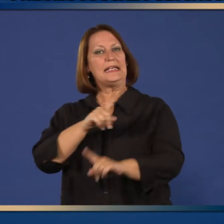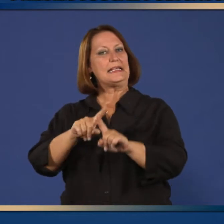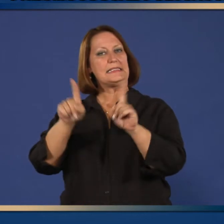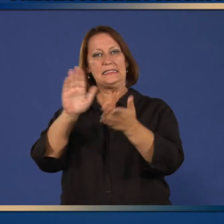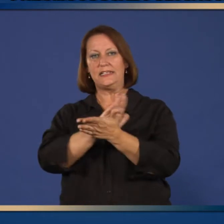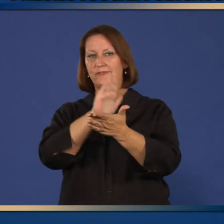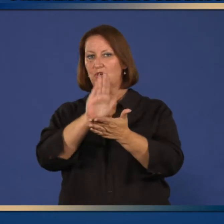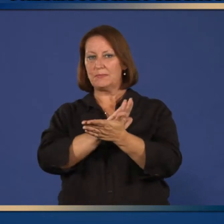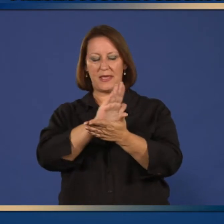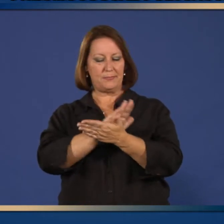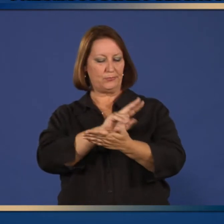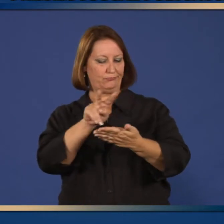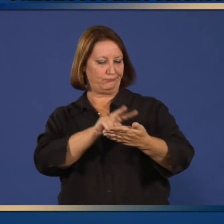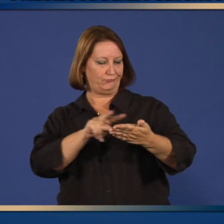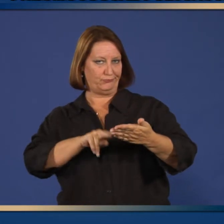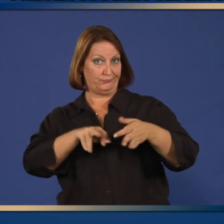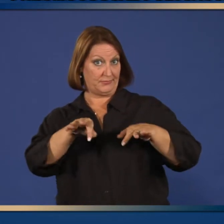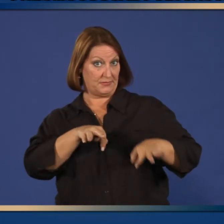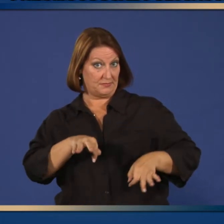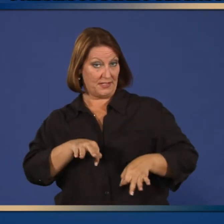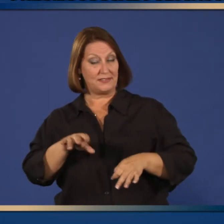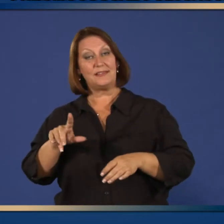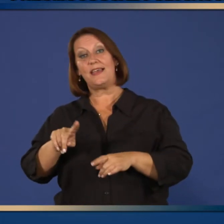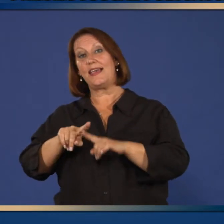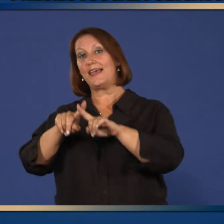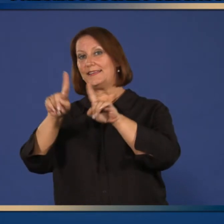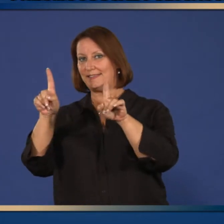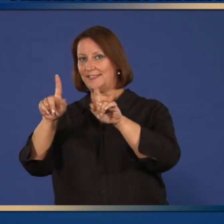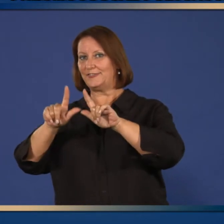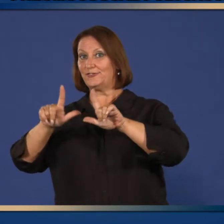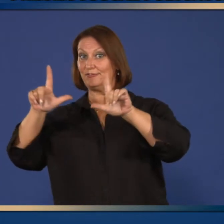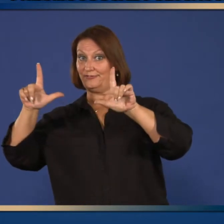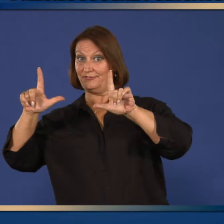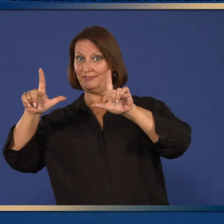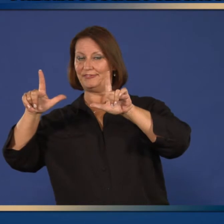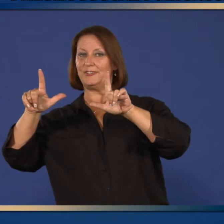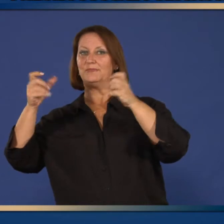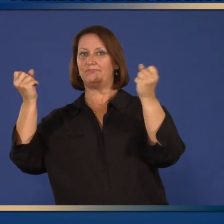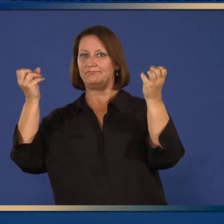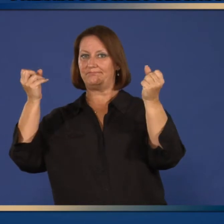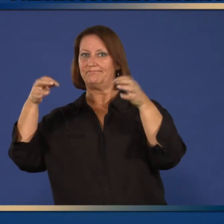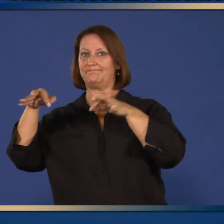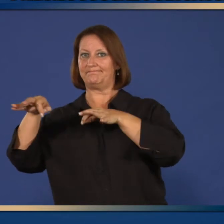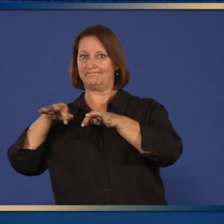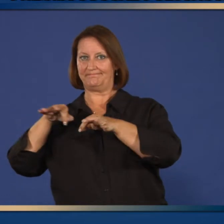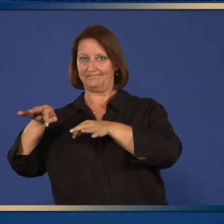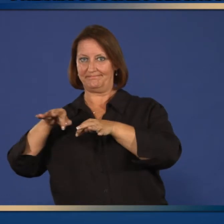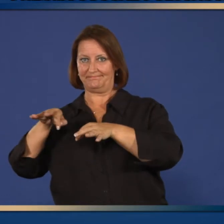PCV is described in a separate vaccine information statement.